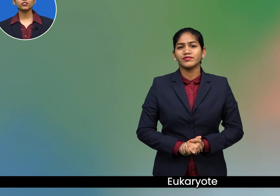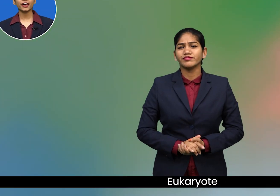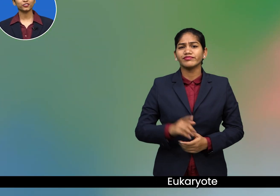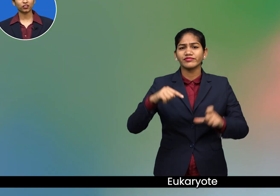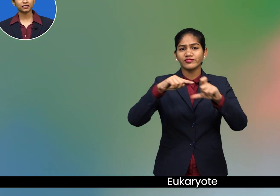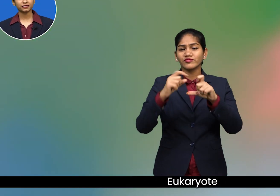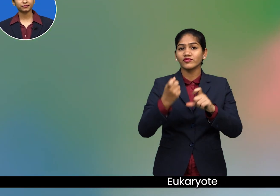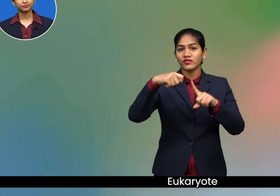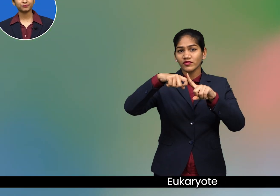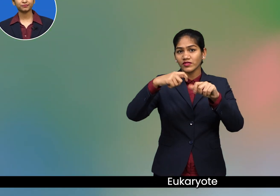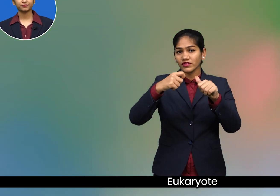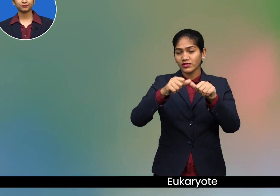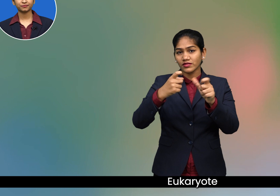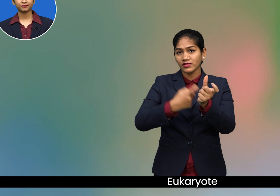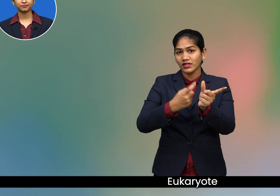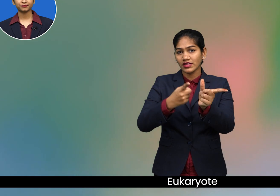Eukaryote.